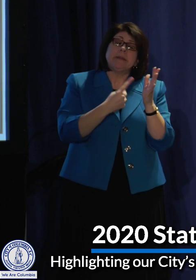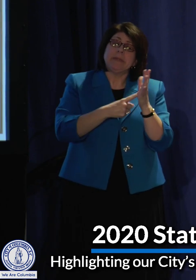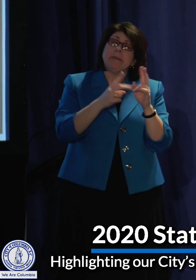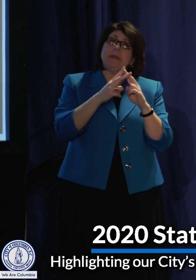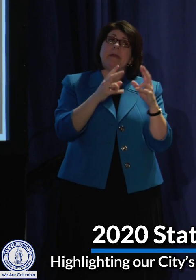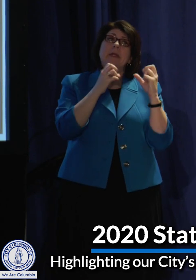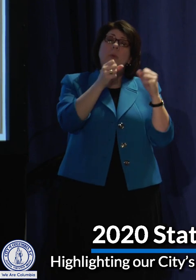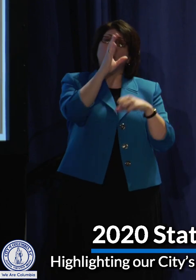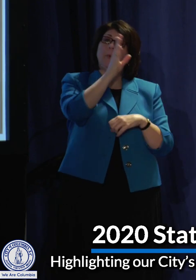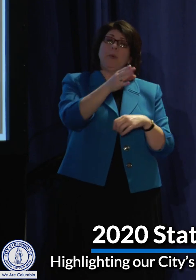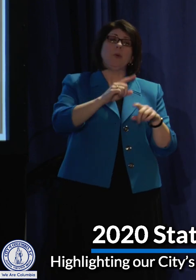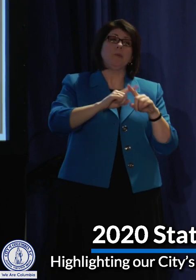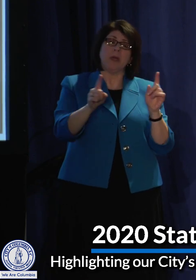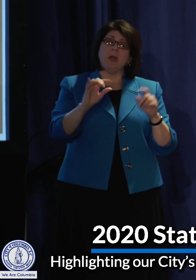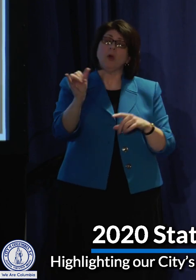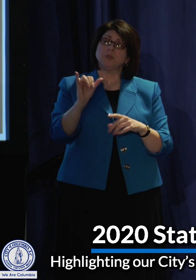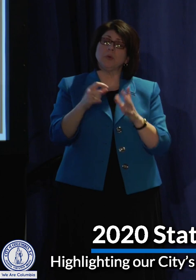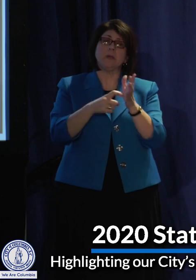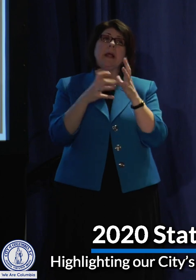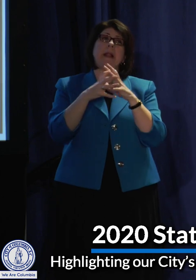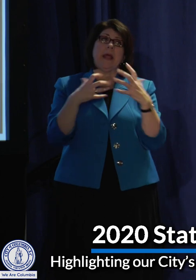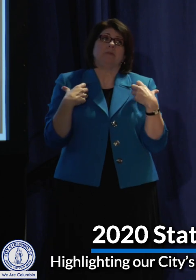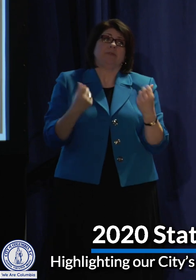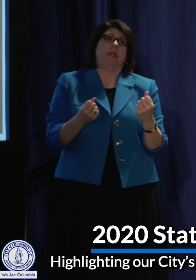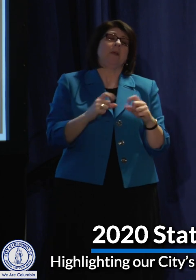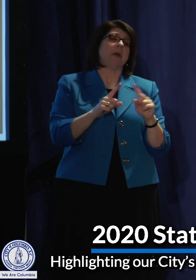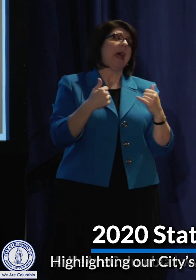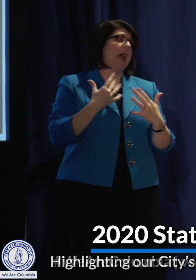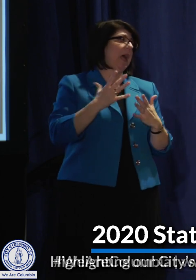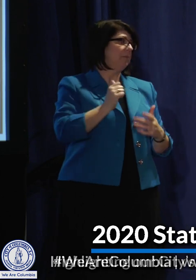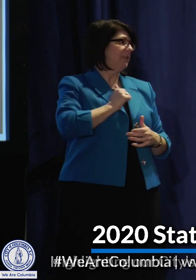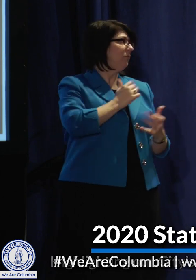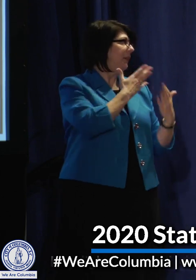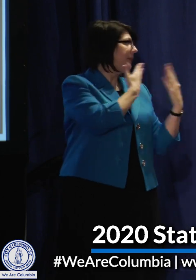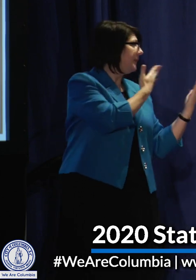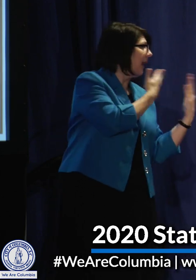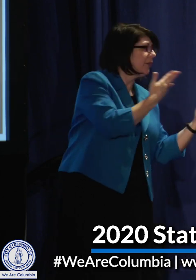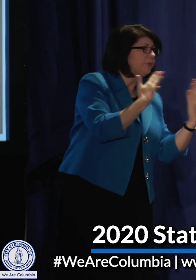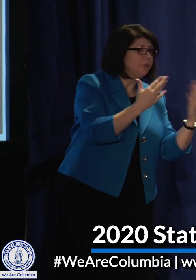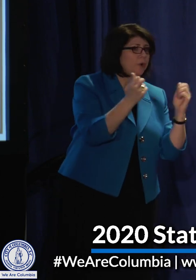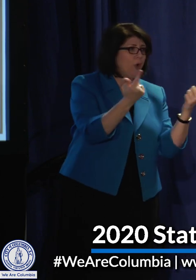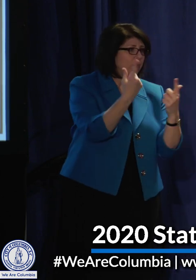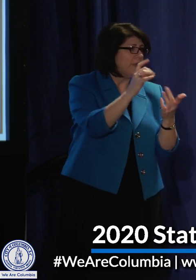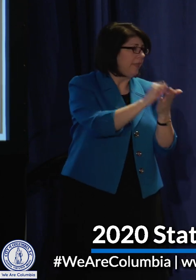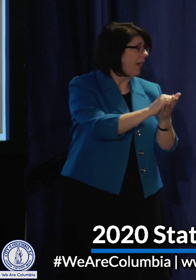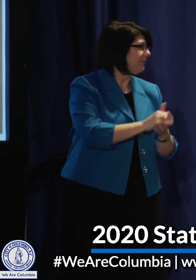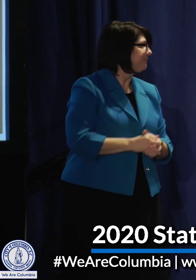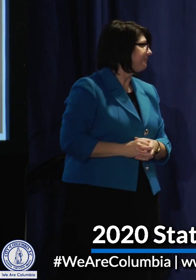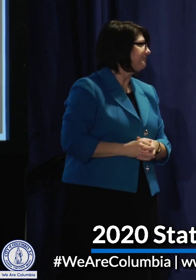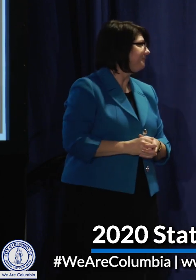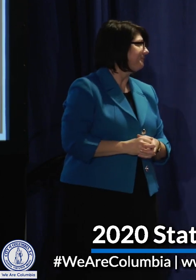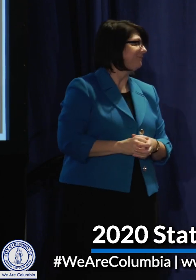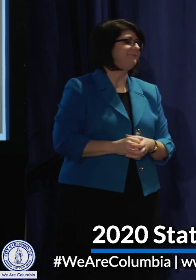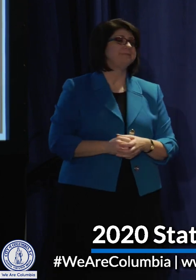very courageous for them to take those things on, and I want to thank them personally for doing that.